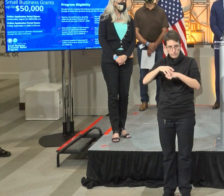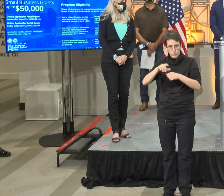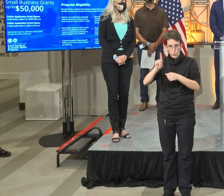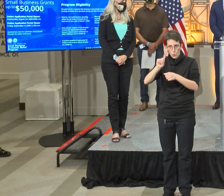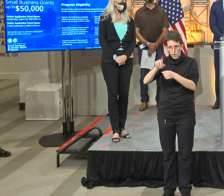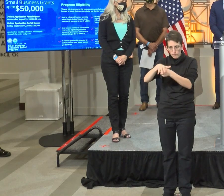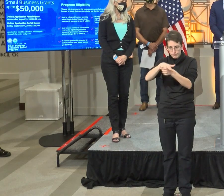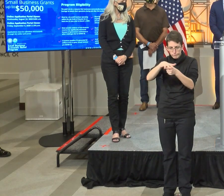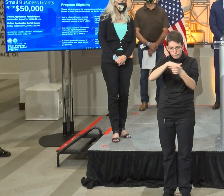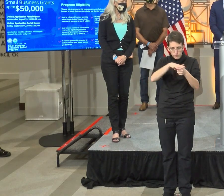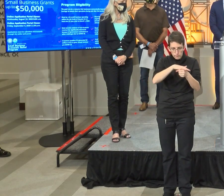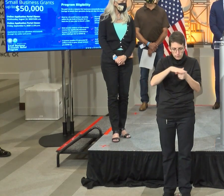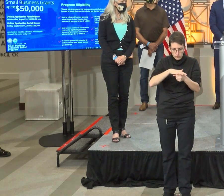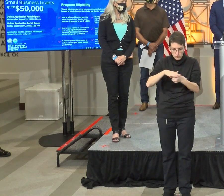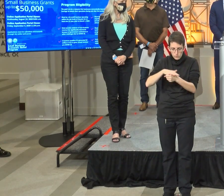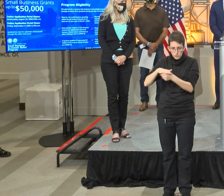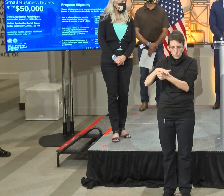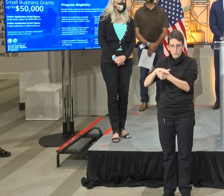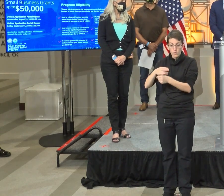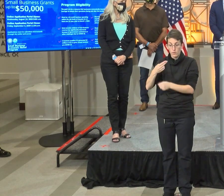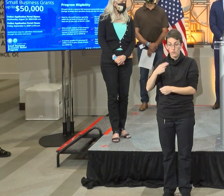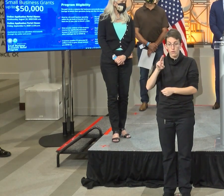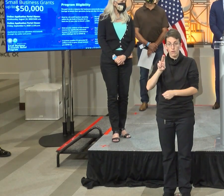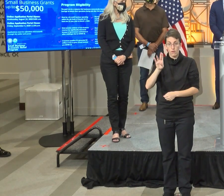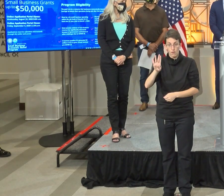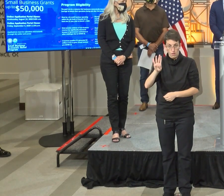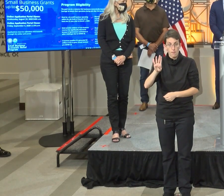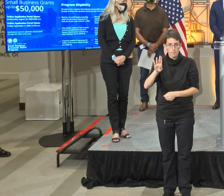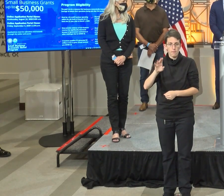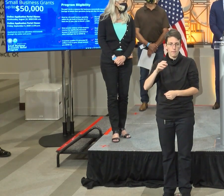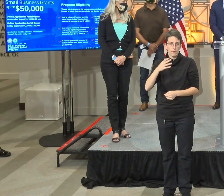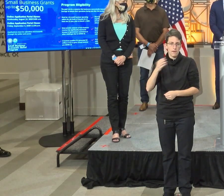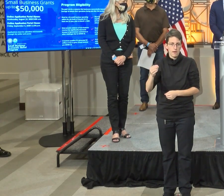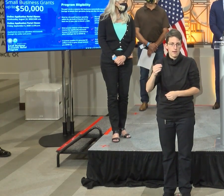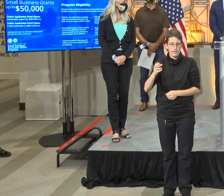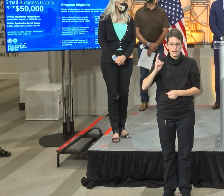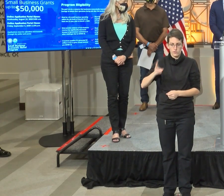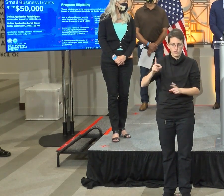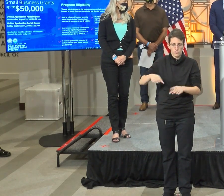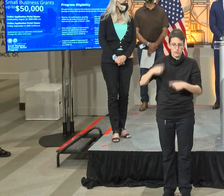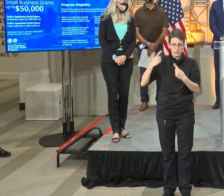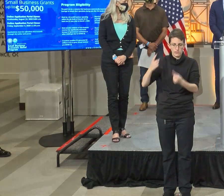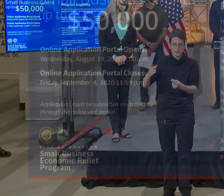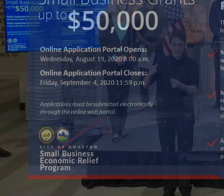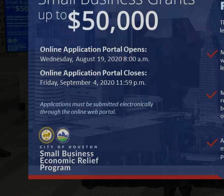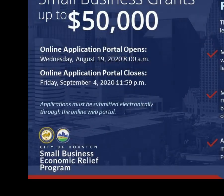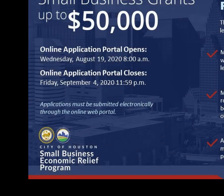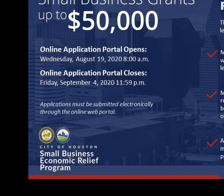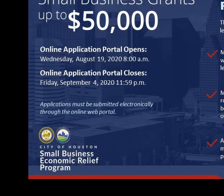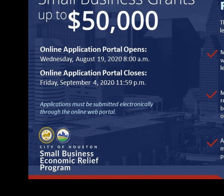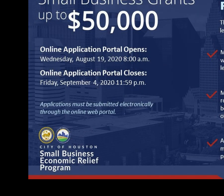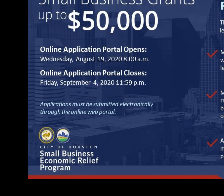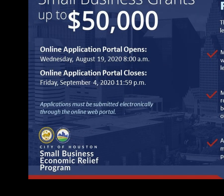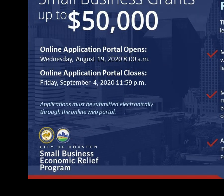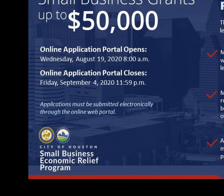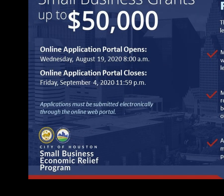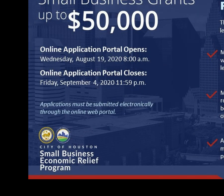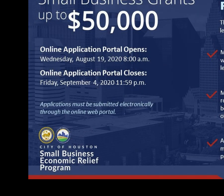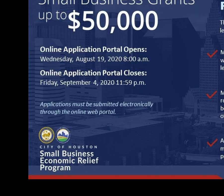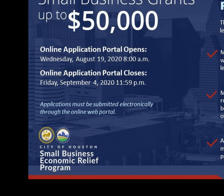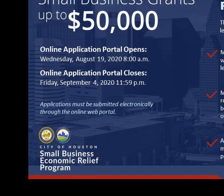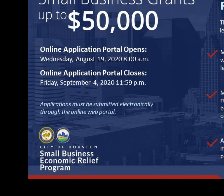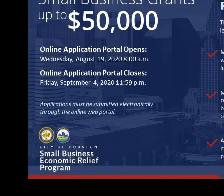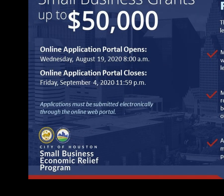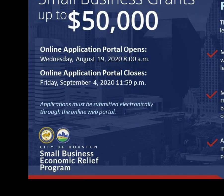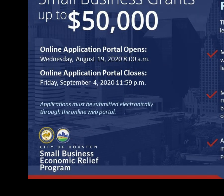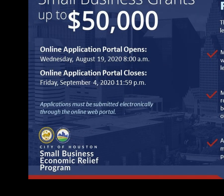ensure business and historically disenfranchised communities will have access to funds. Employees